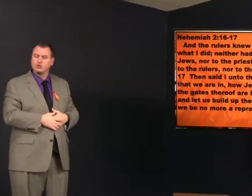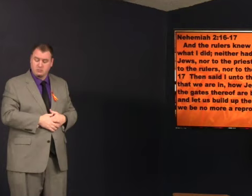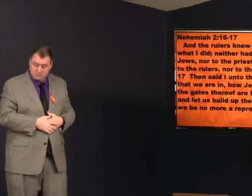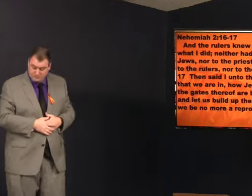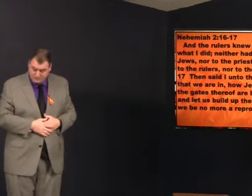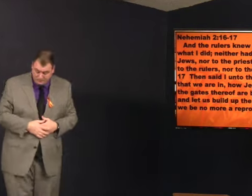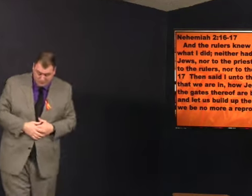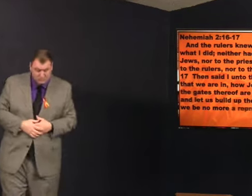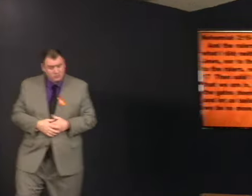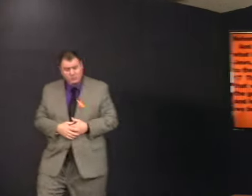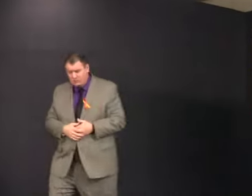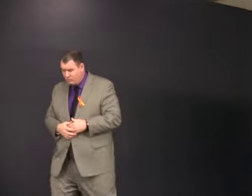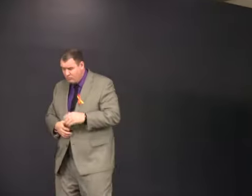reproach.